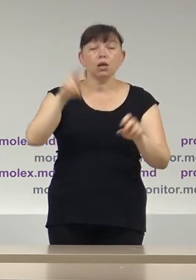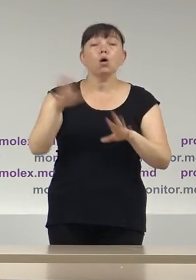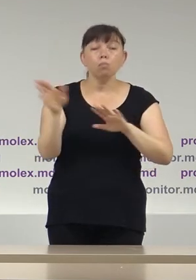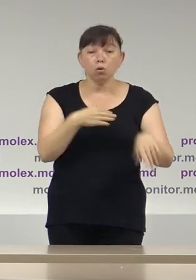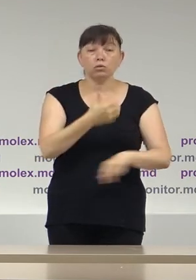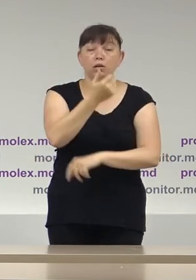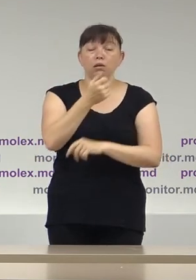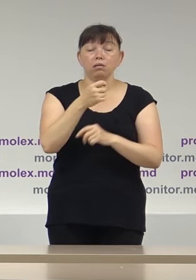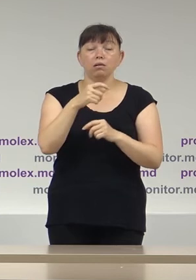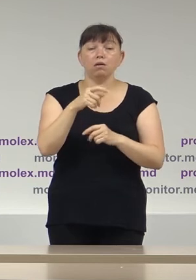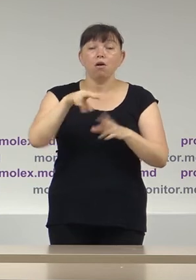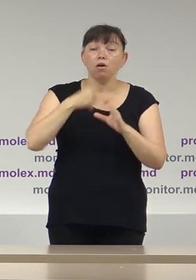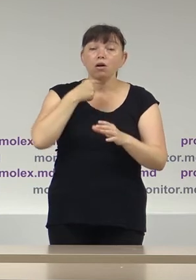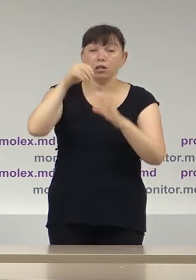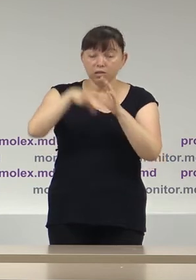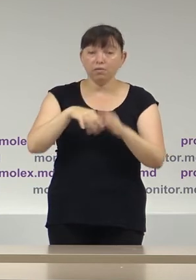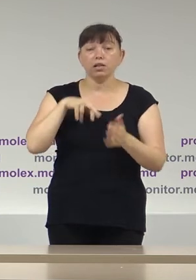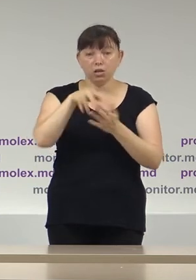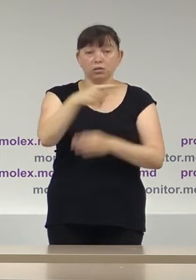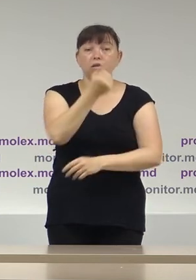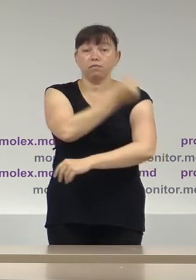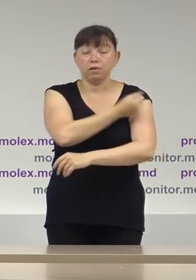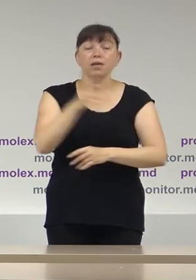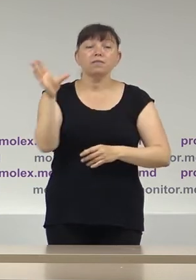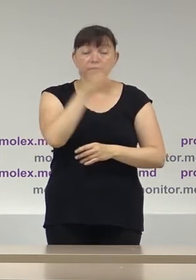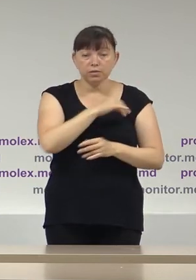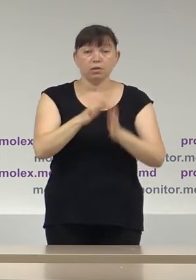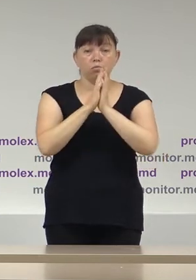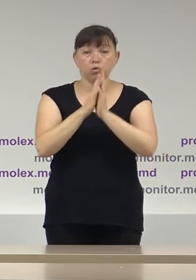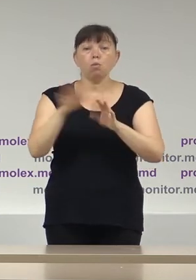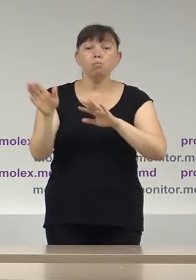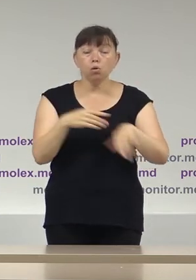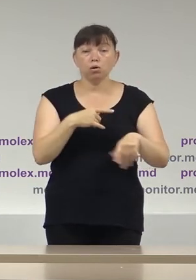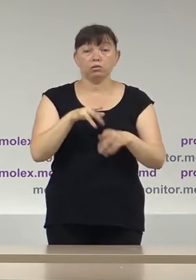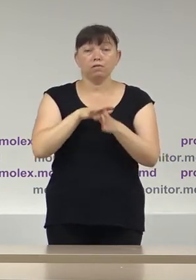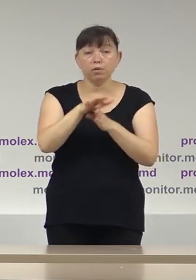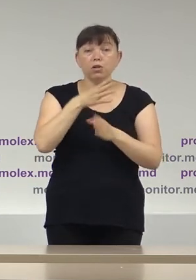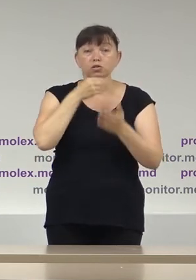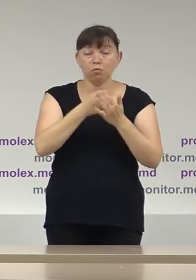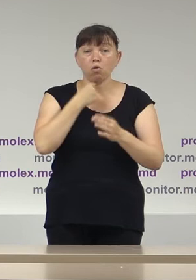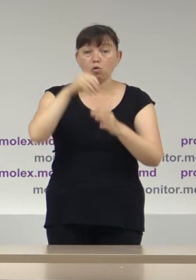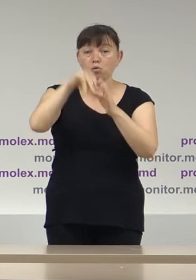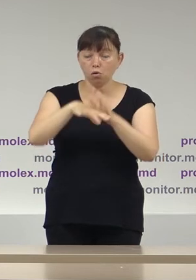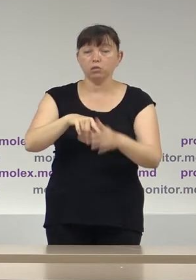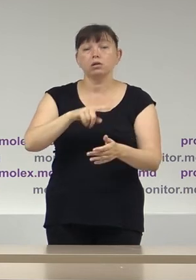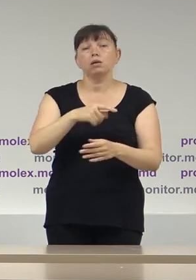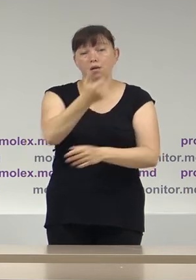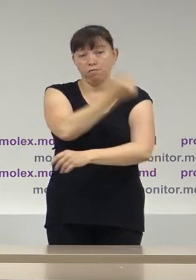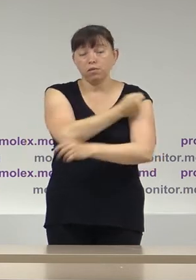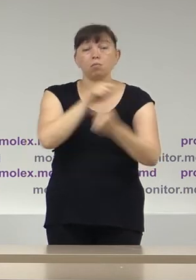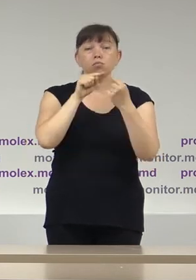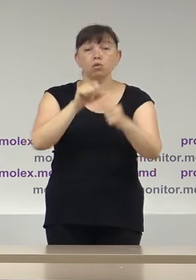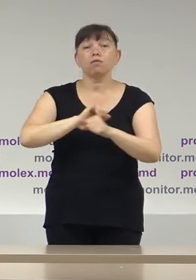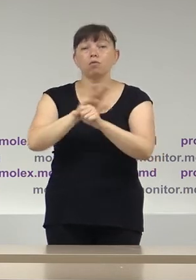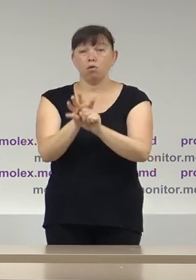national campaign with the motto "After voting, get your vaccine." The health authorities urge all of the citizens,